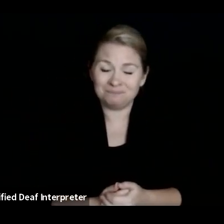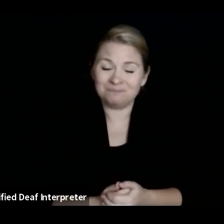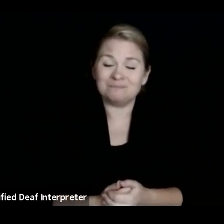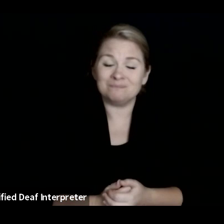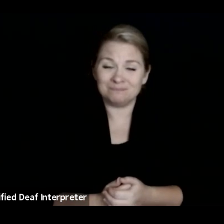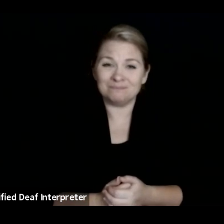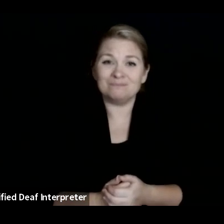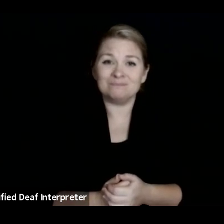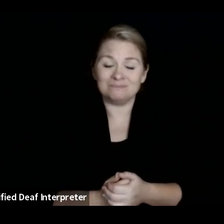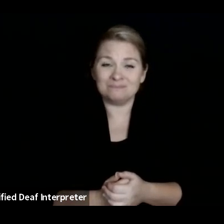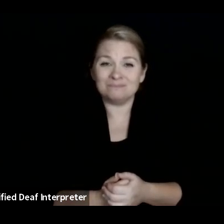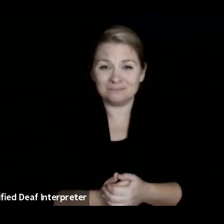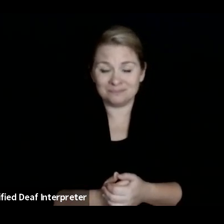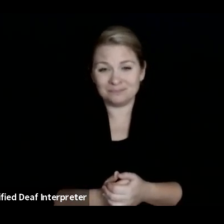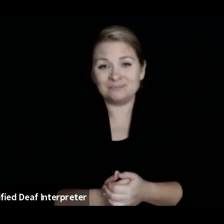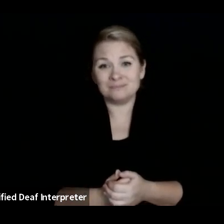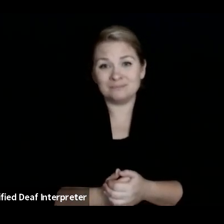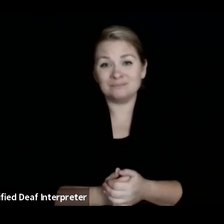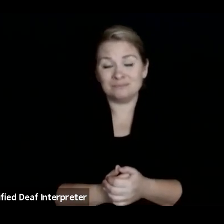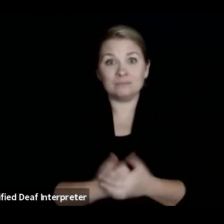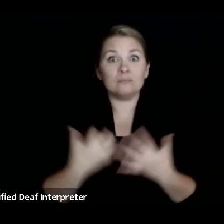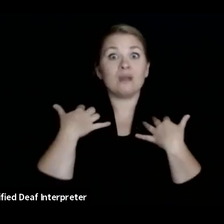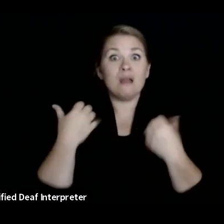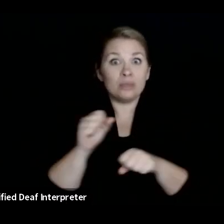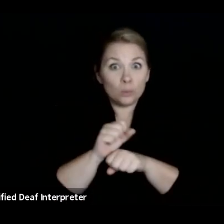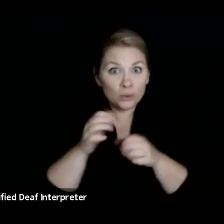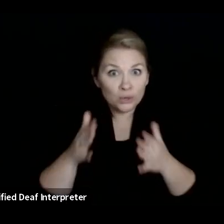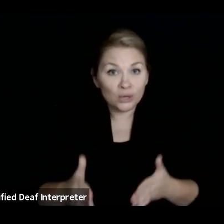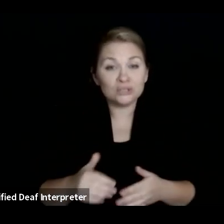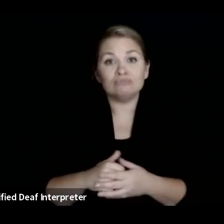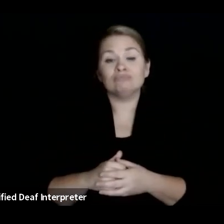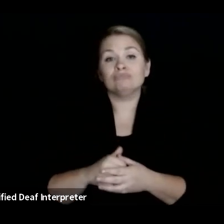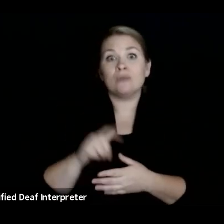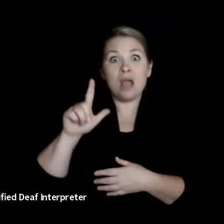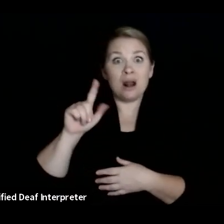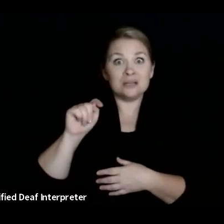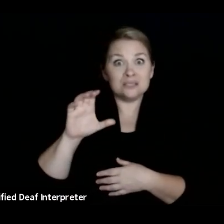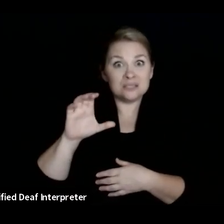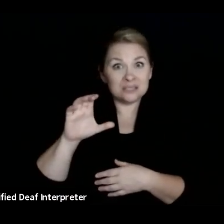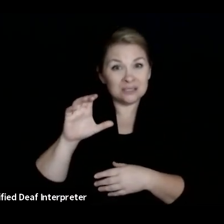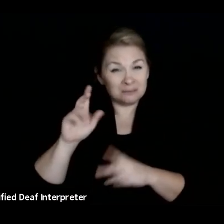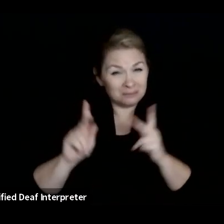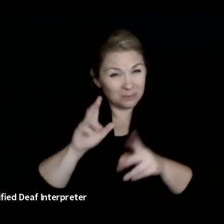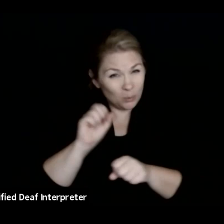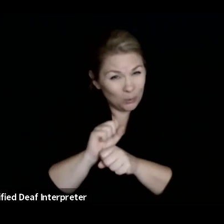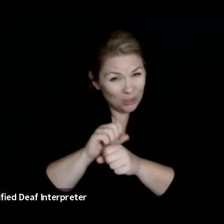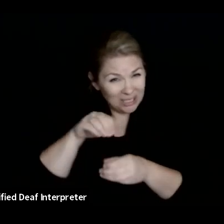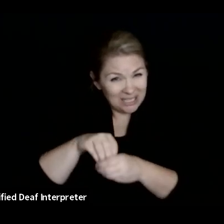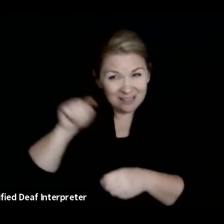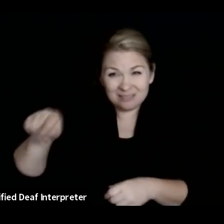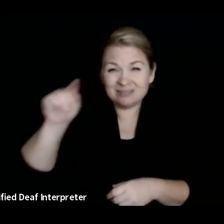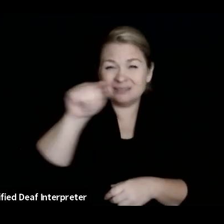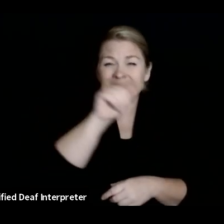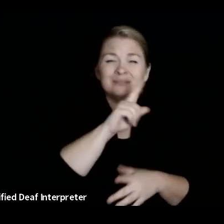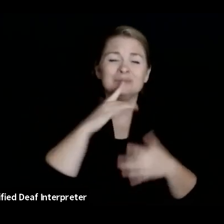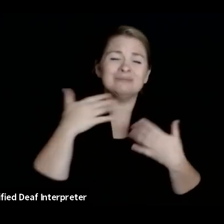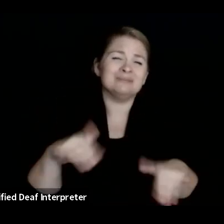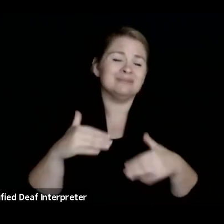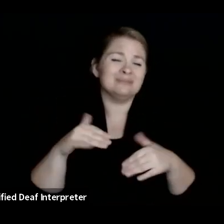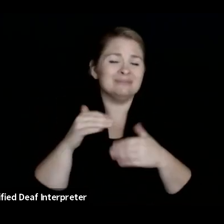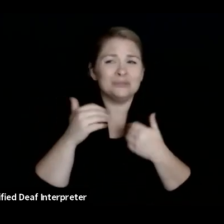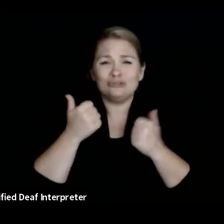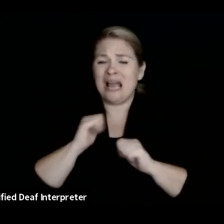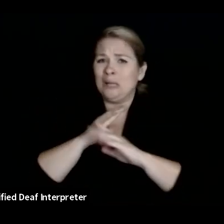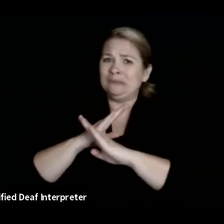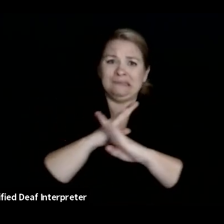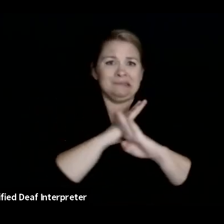providers, long-term care sector, and others are working very hard to prevent COVID from spreading. But we cannot do this on our own.